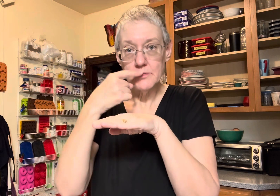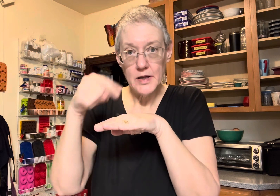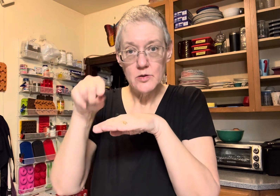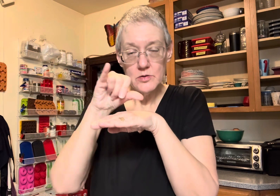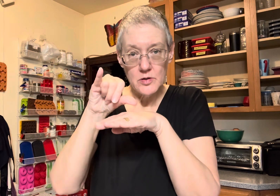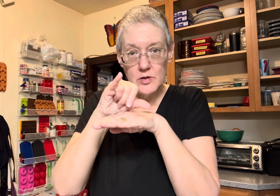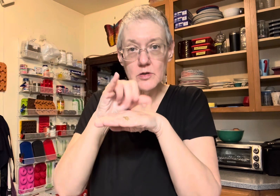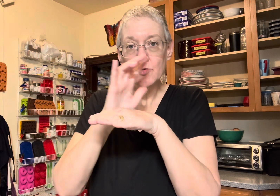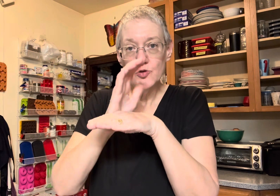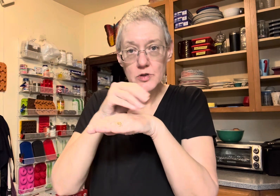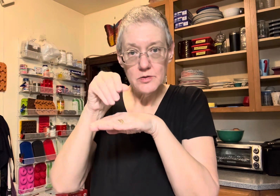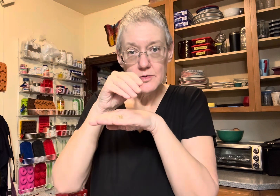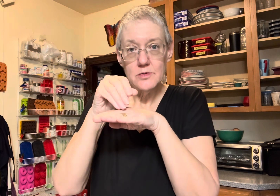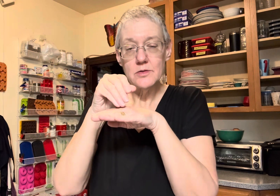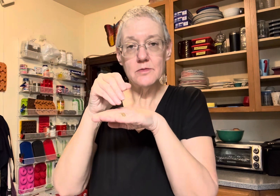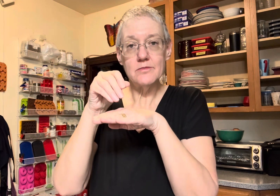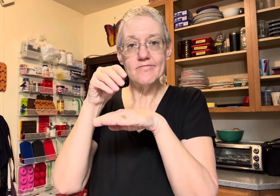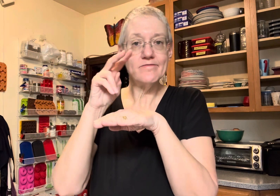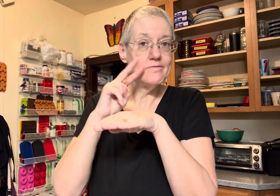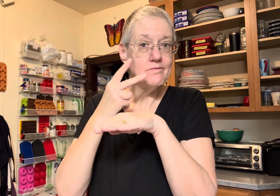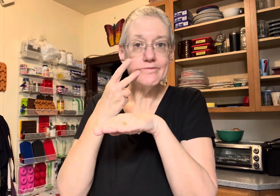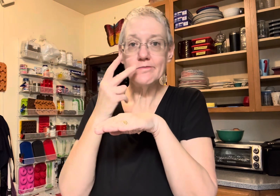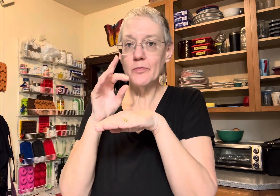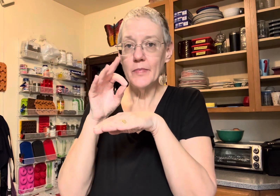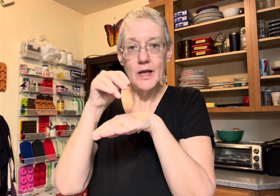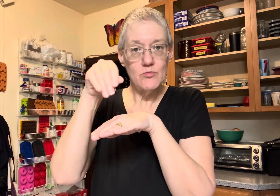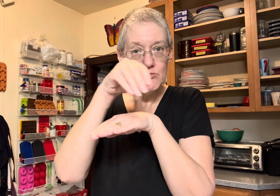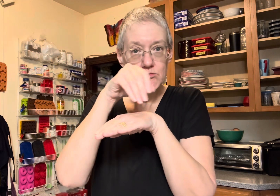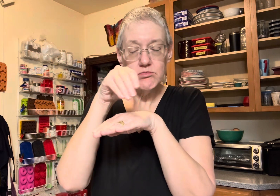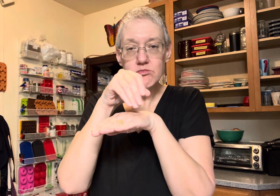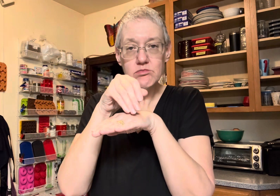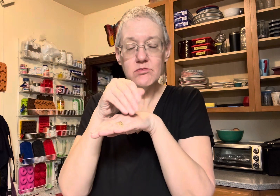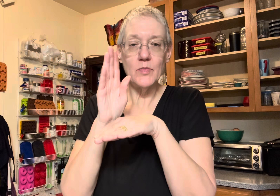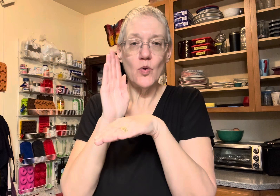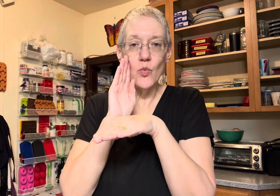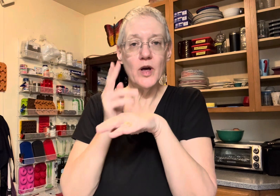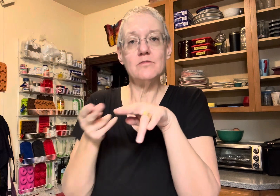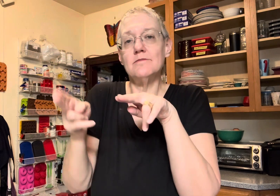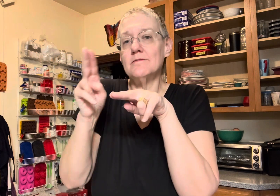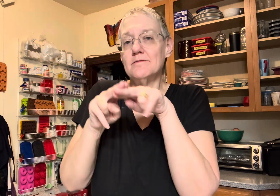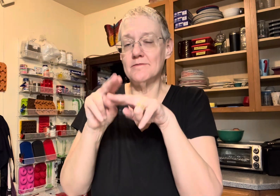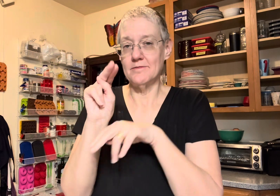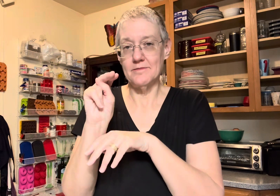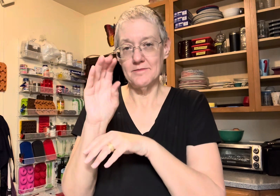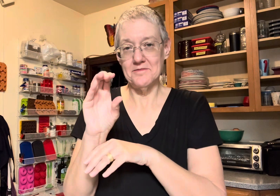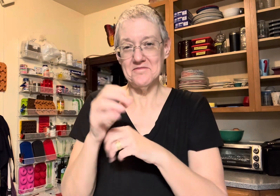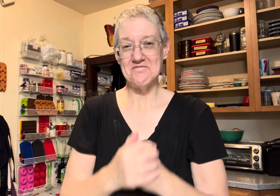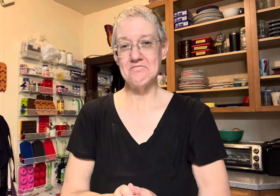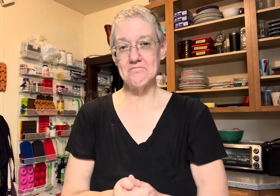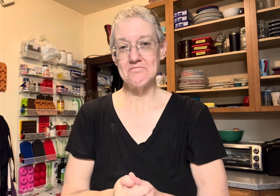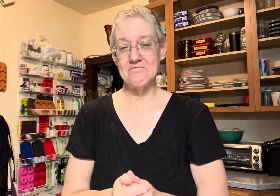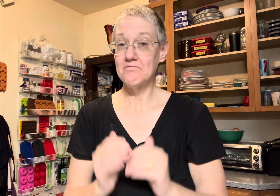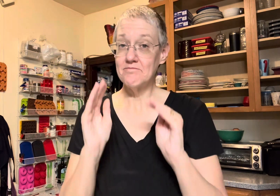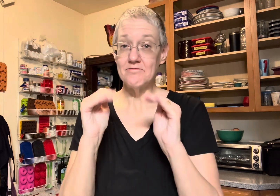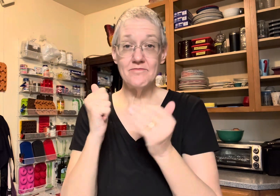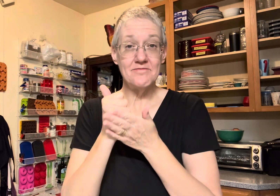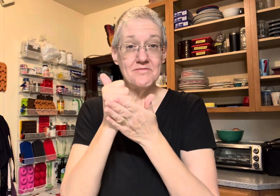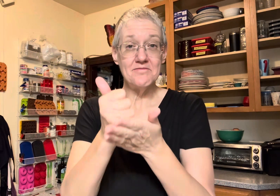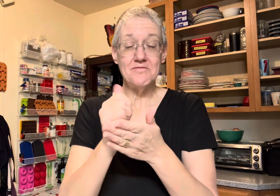sauce, cheese, vegetables, and meat, that will increase the net carbs. I hope that